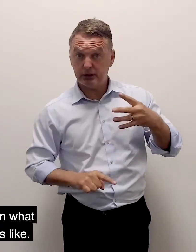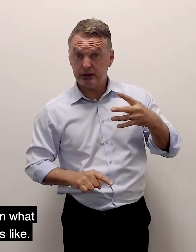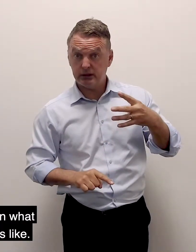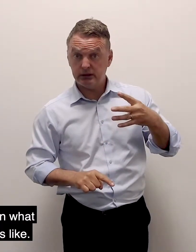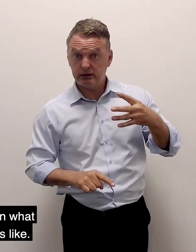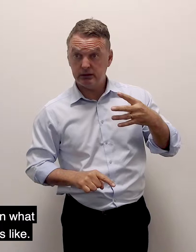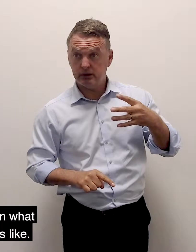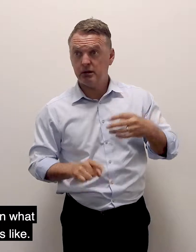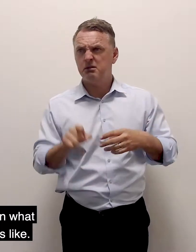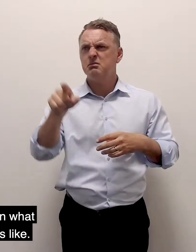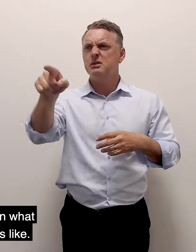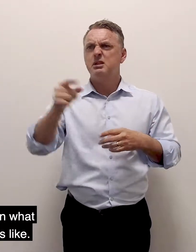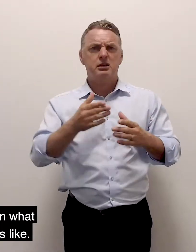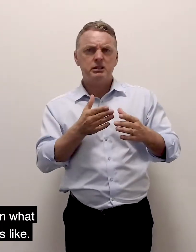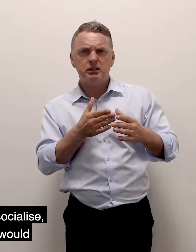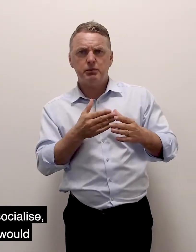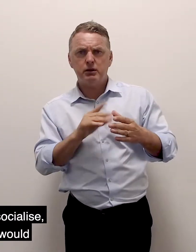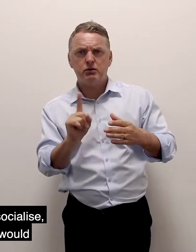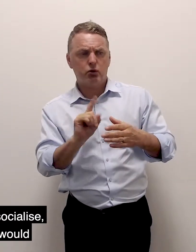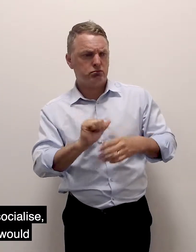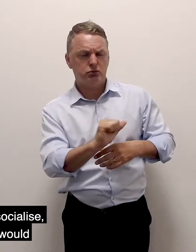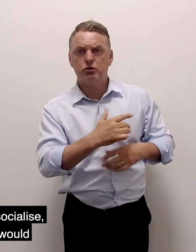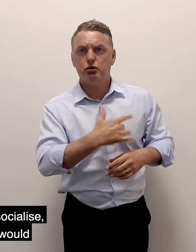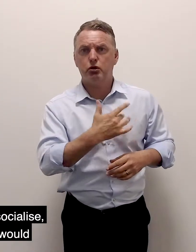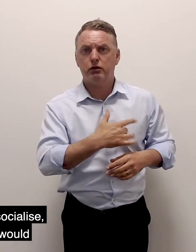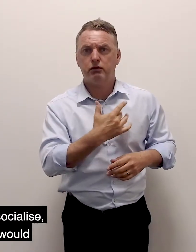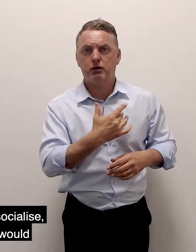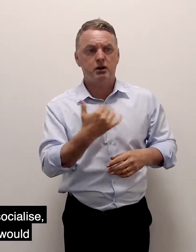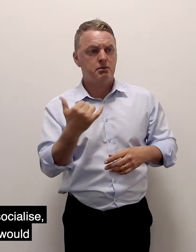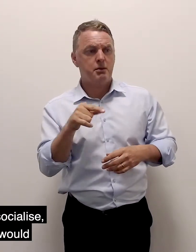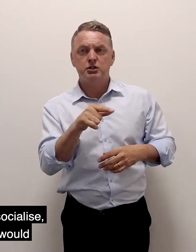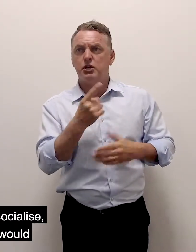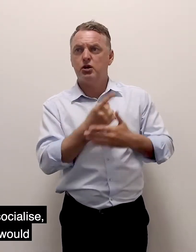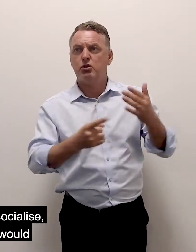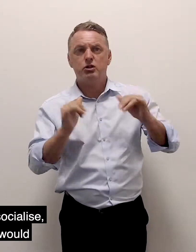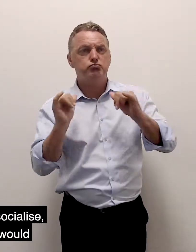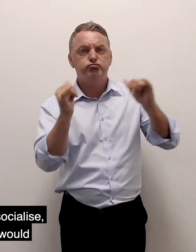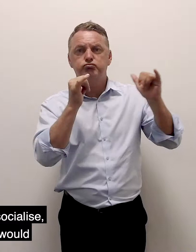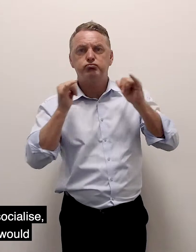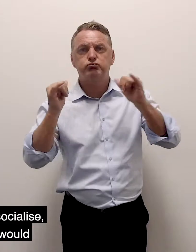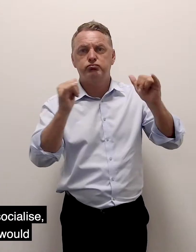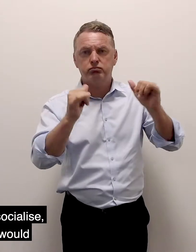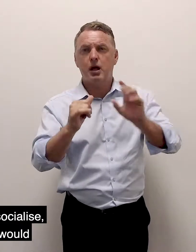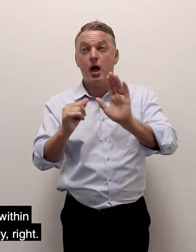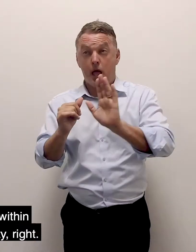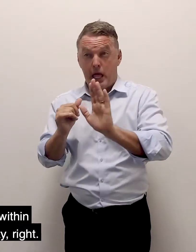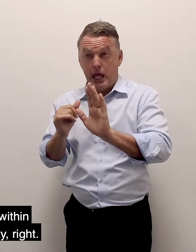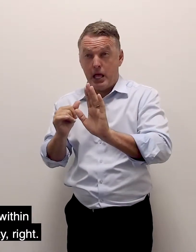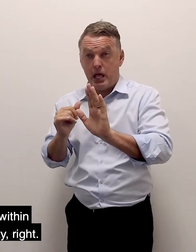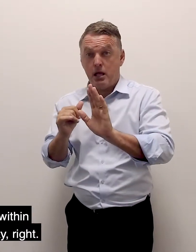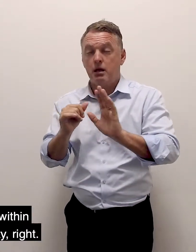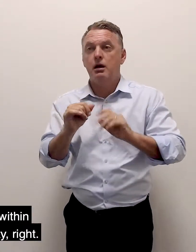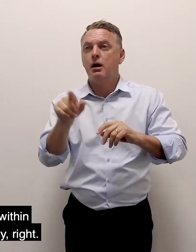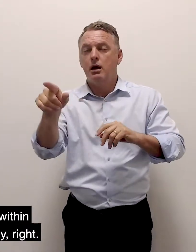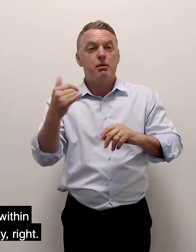Well, depends on what the rest of her life is like. Now, she might only socialise, I'm assuming she might only